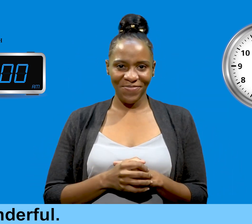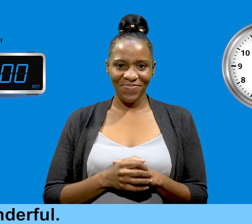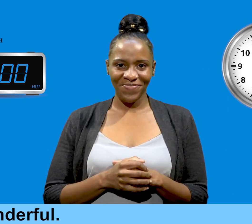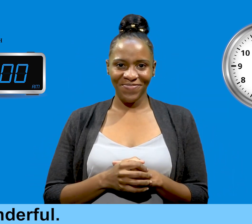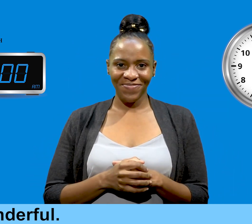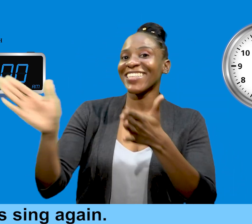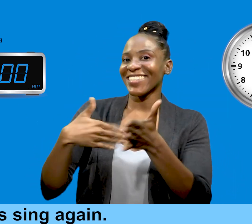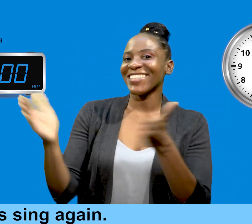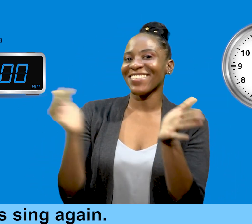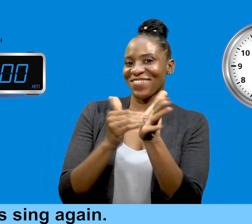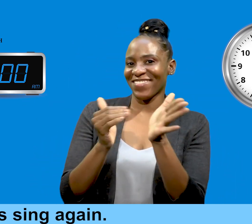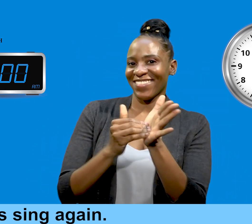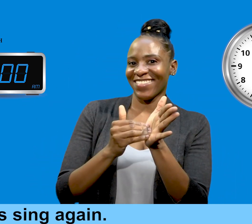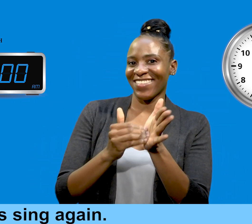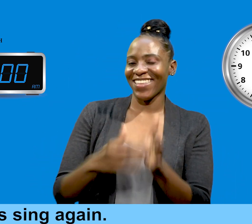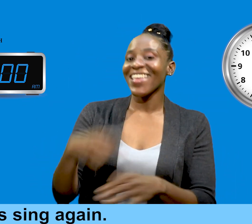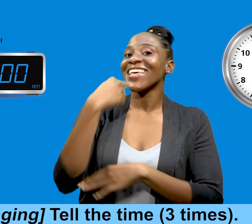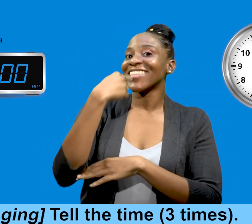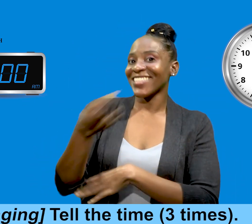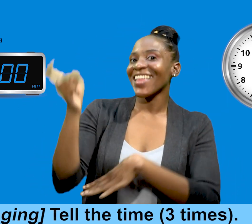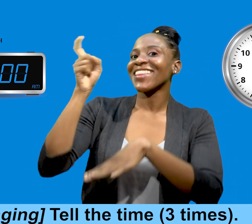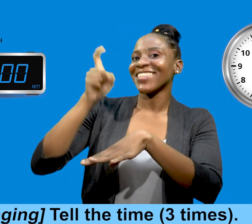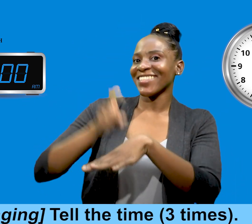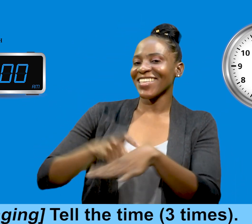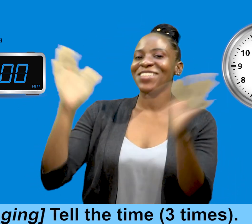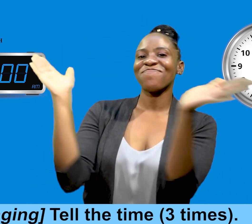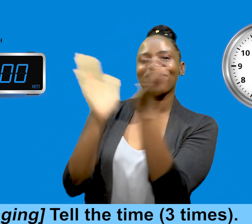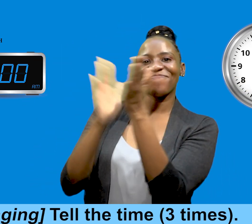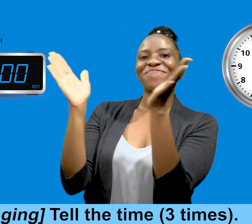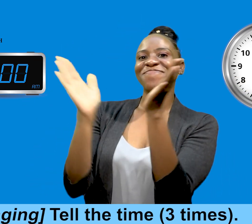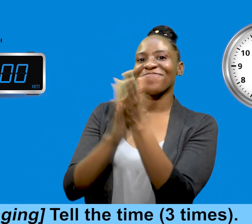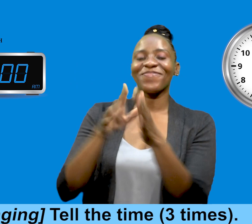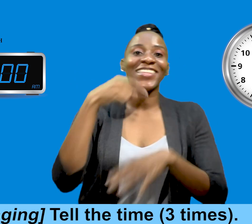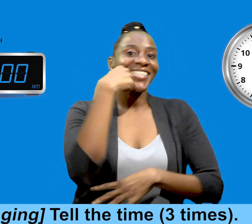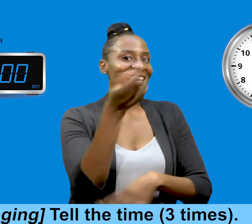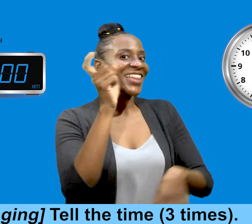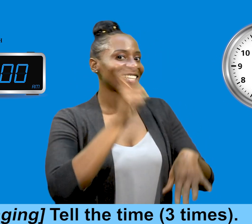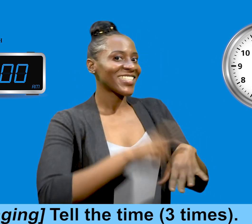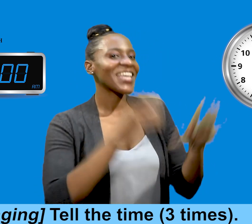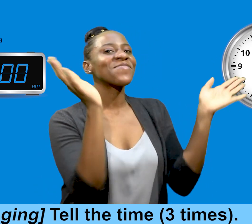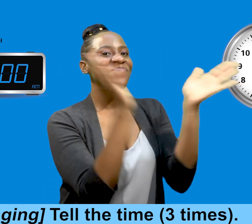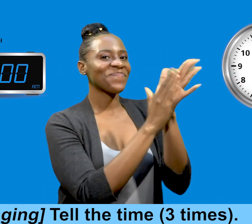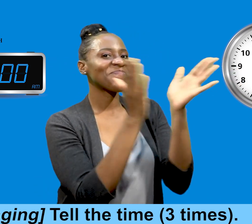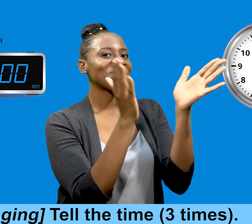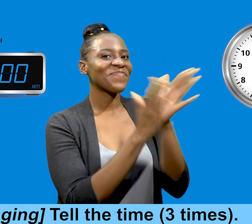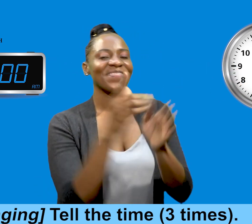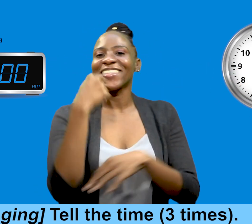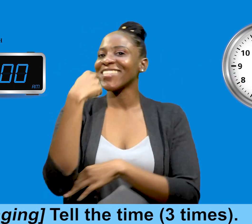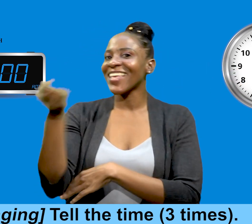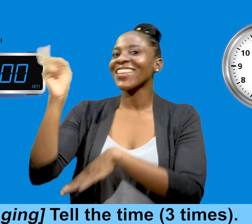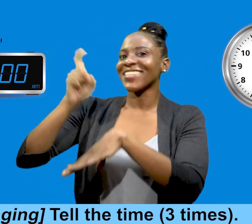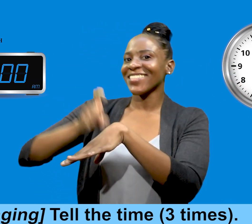Wonderful. Let's sing again. Tell the time. Tell the time. Tell the